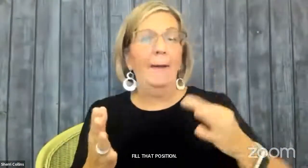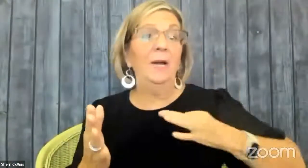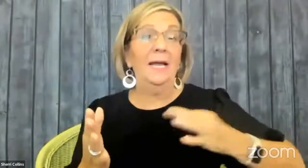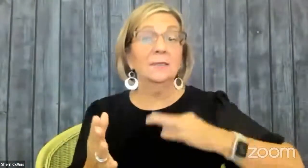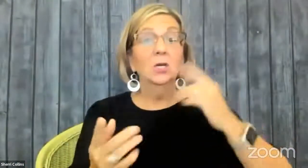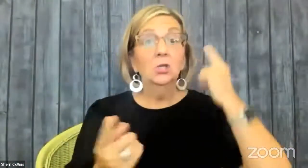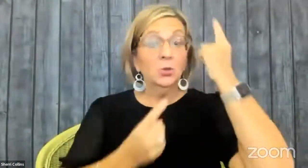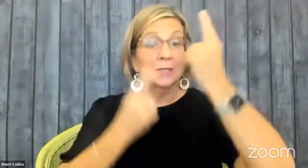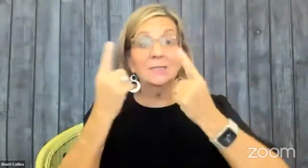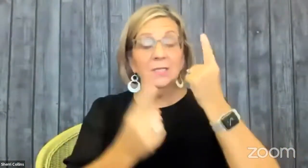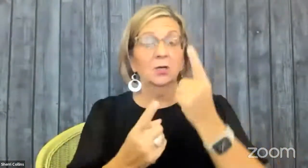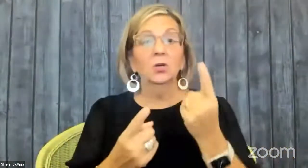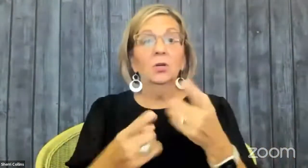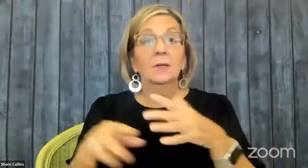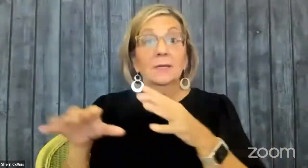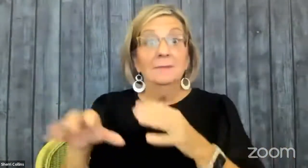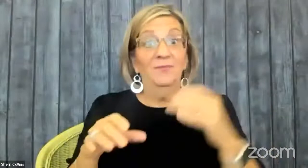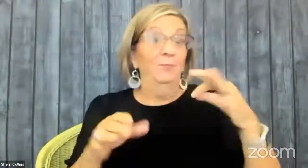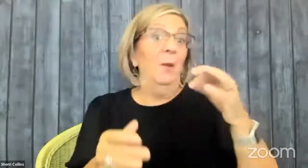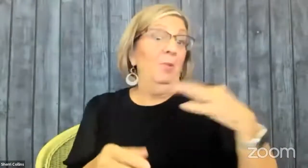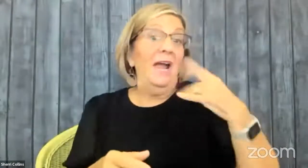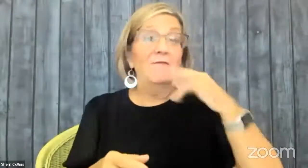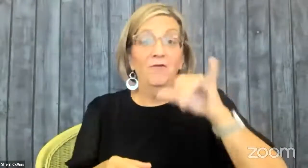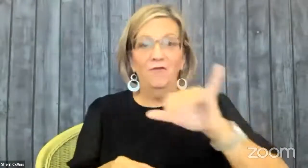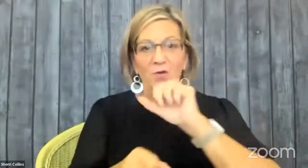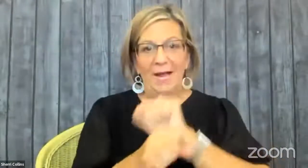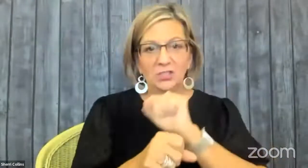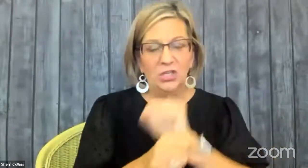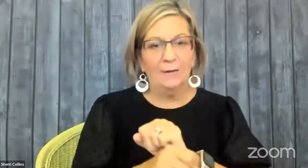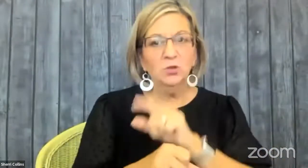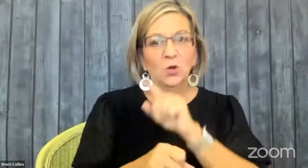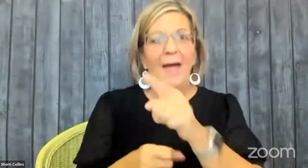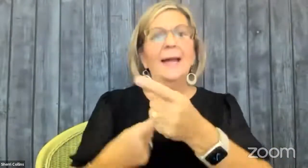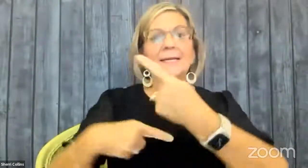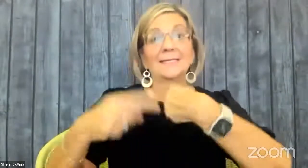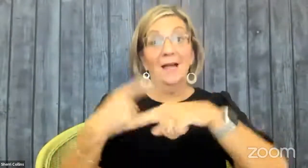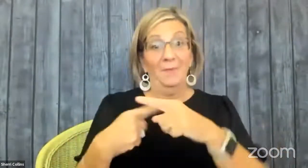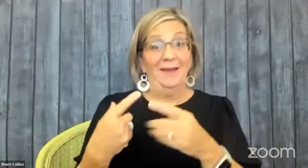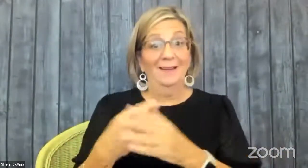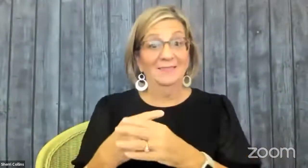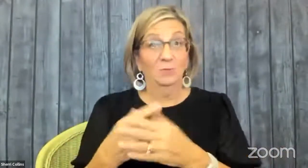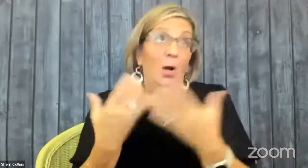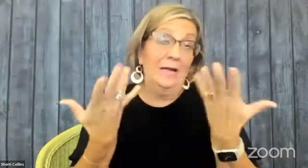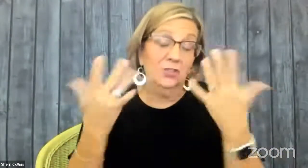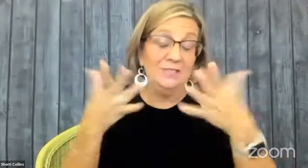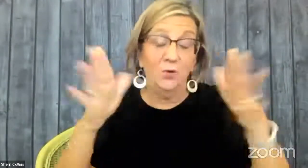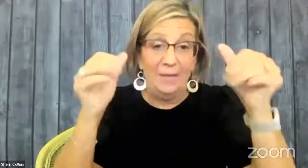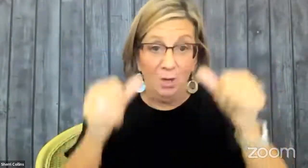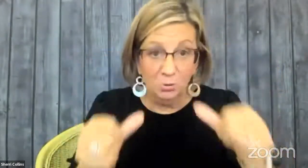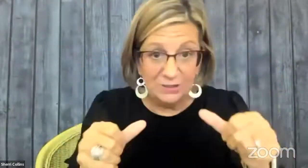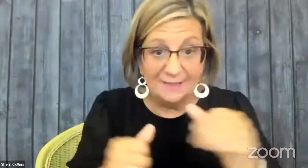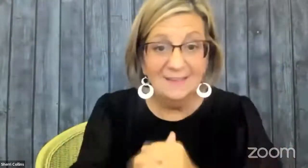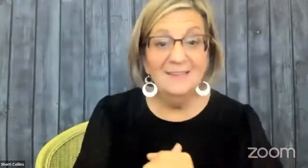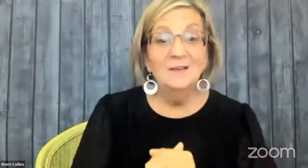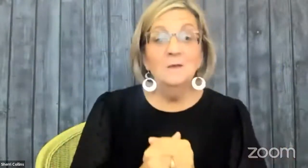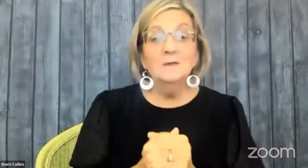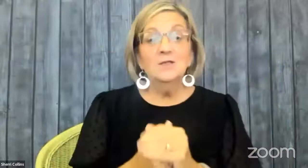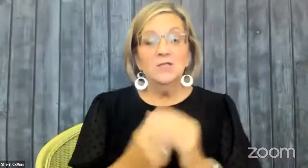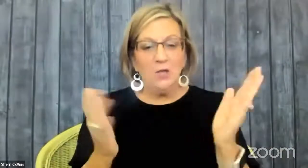encouraging applicants to consider applying for that job. So that is coming. Well, actually, it's already